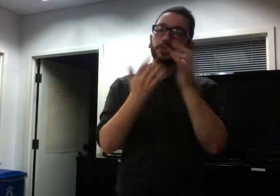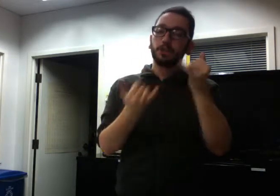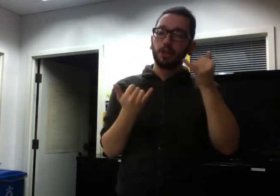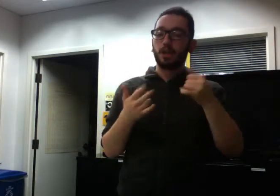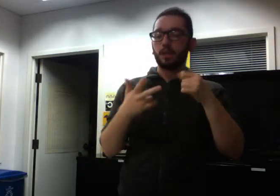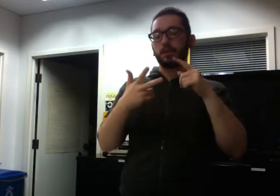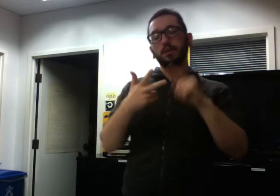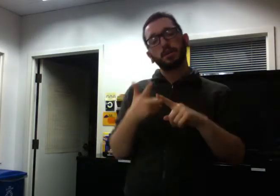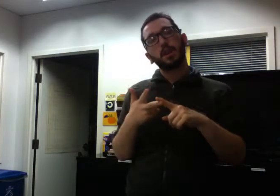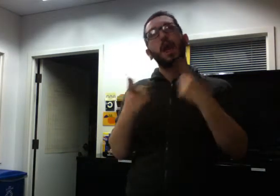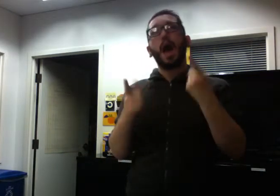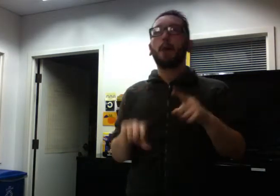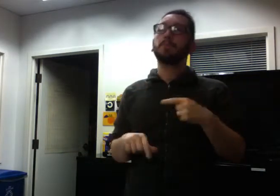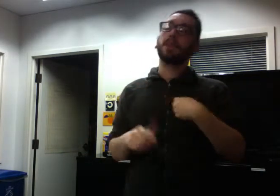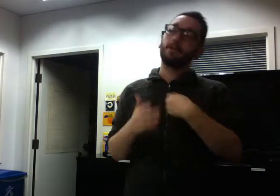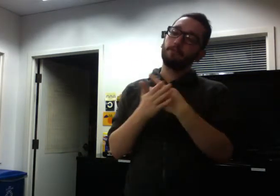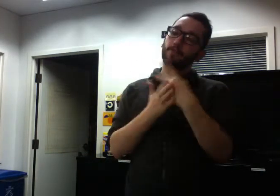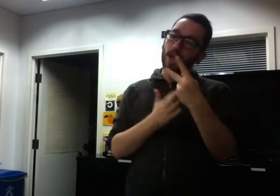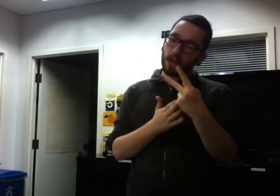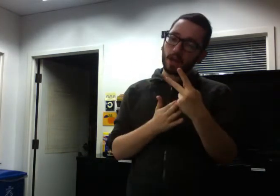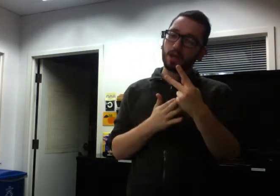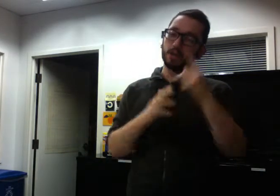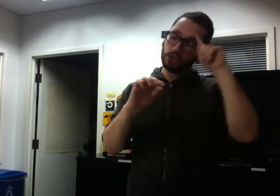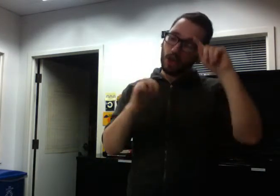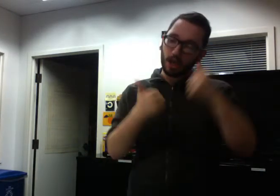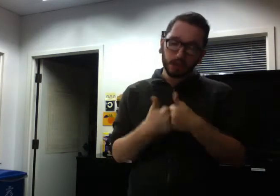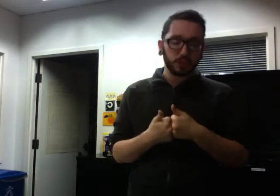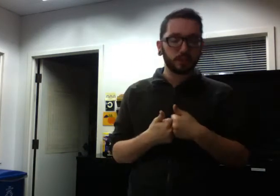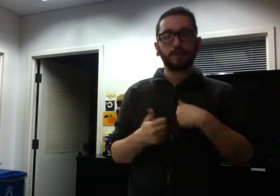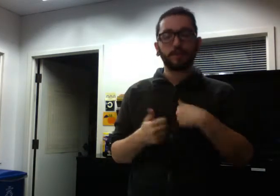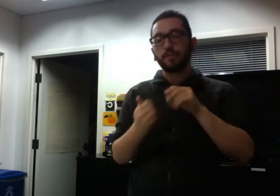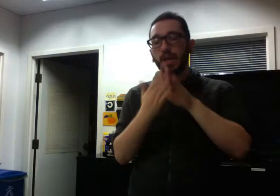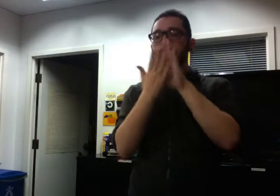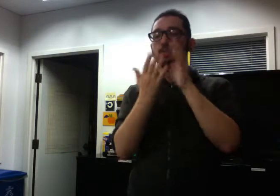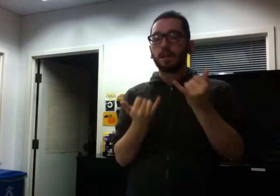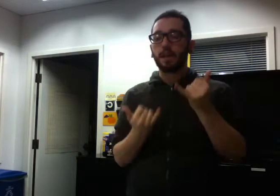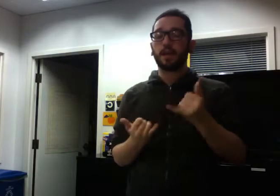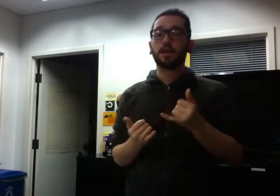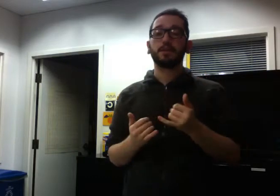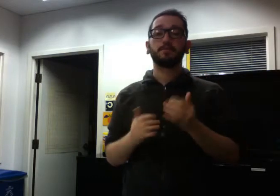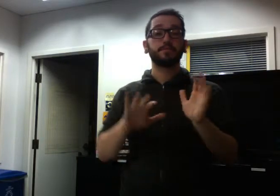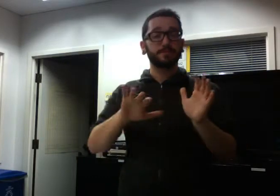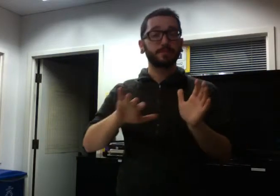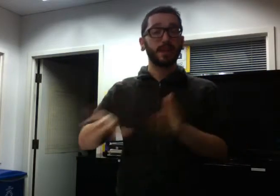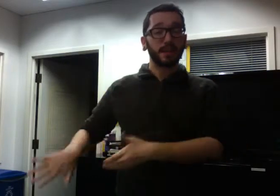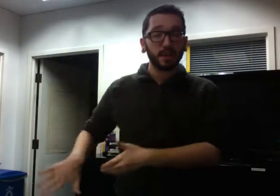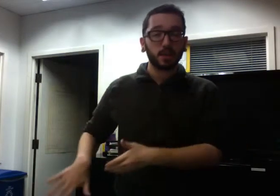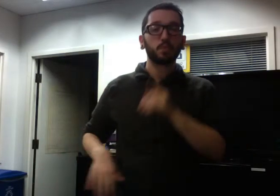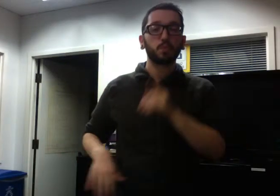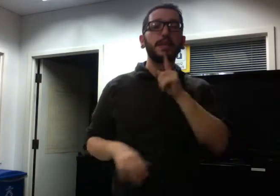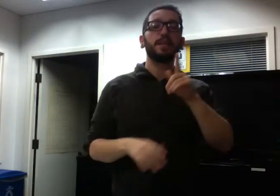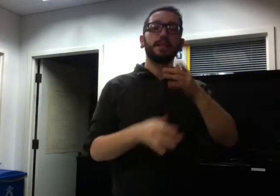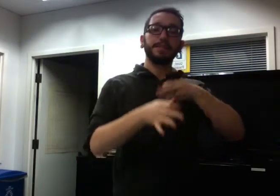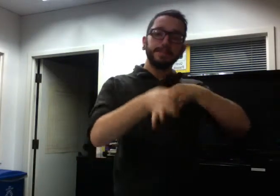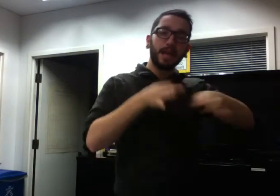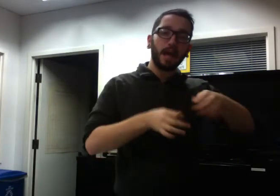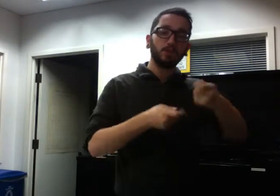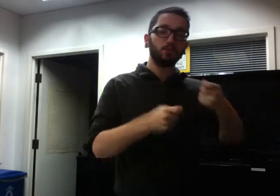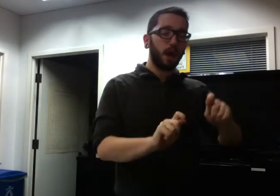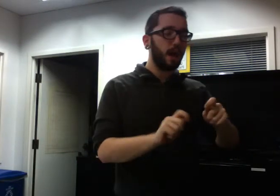I fail at the challenges facing me? Or try some of these questions instead. What am I